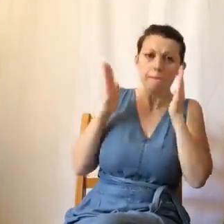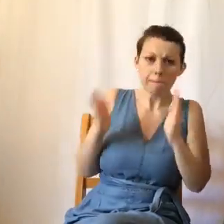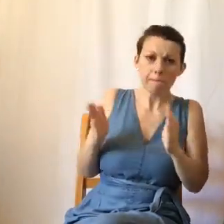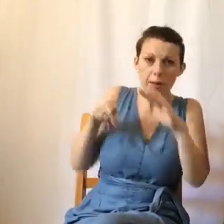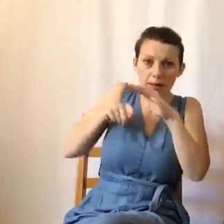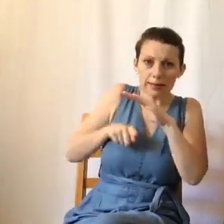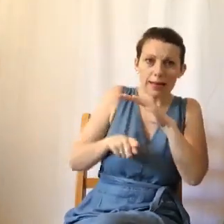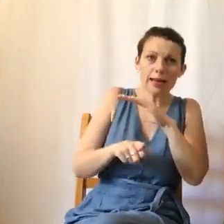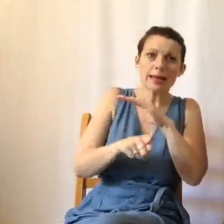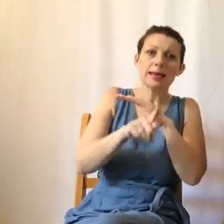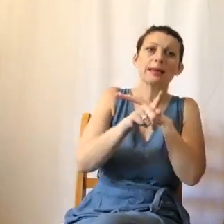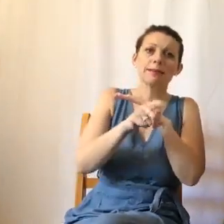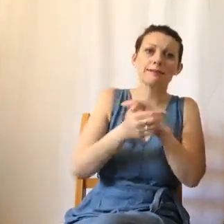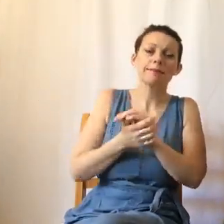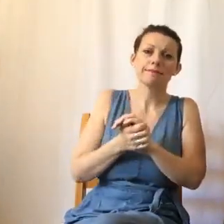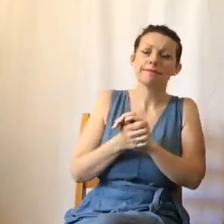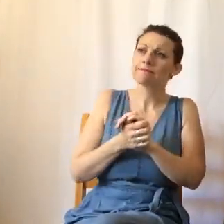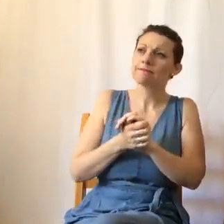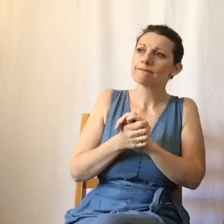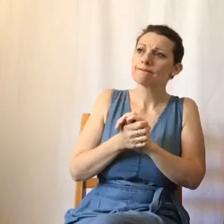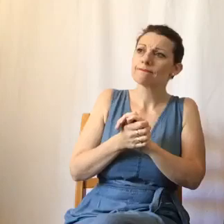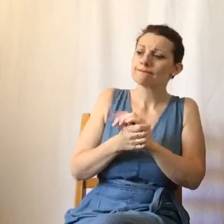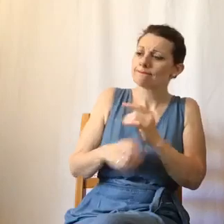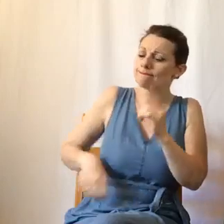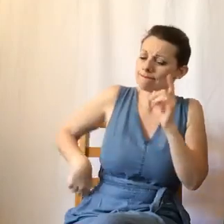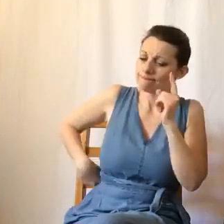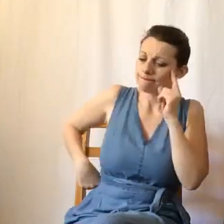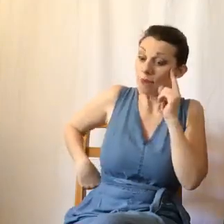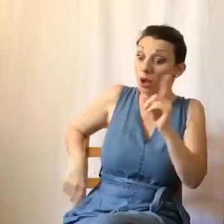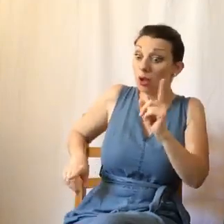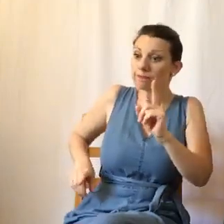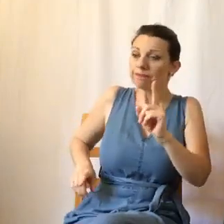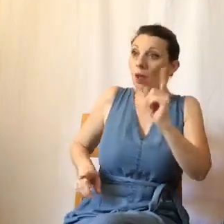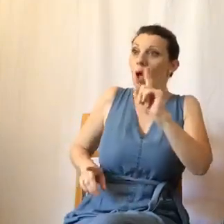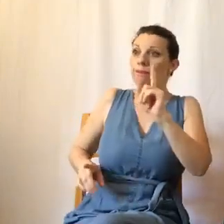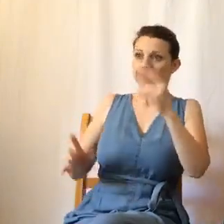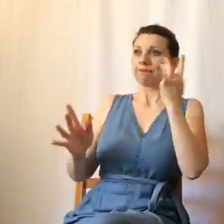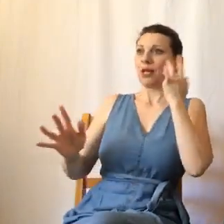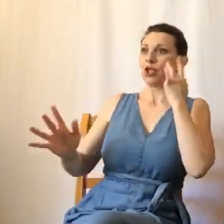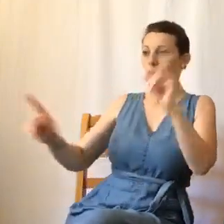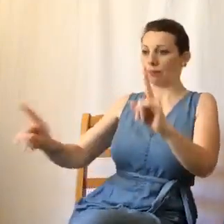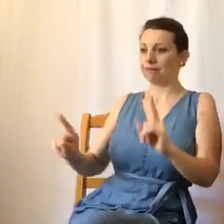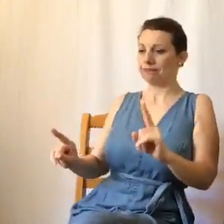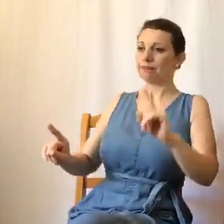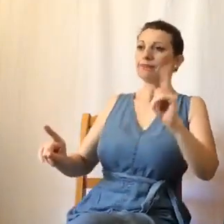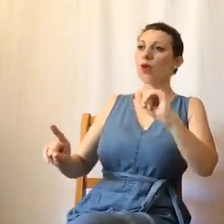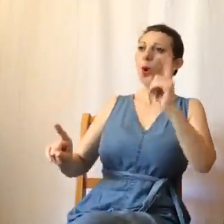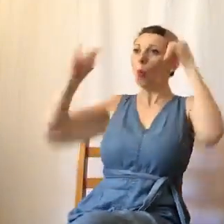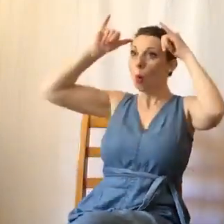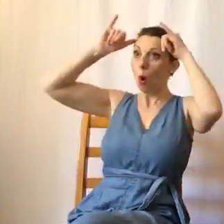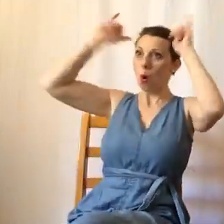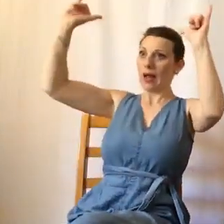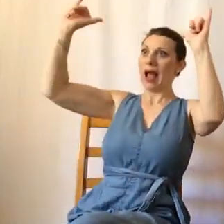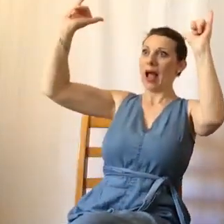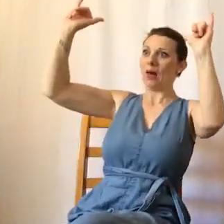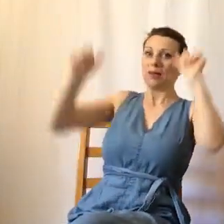What's a cow's best hobby? Yelled Woblin. She dreamed of this for